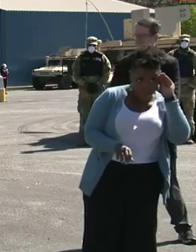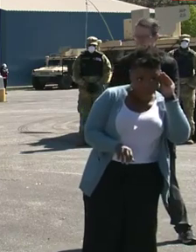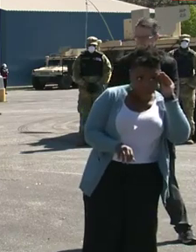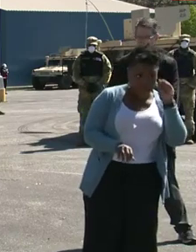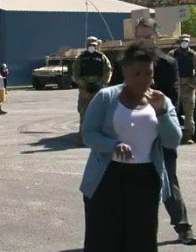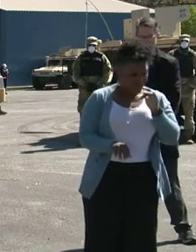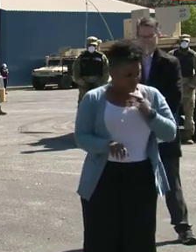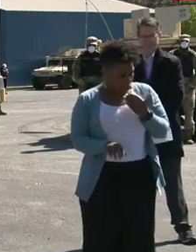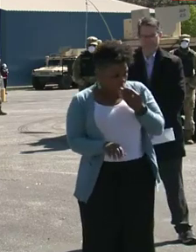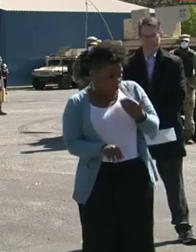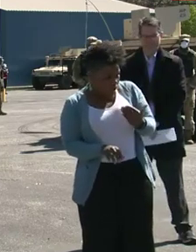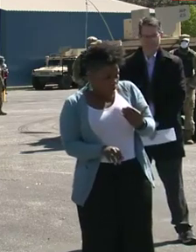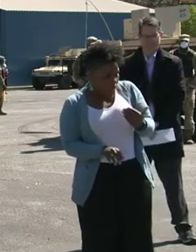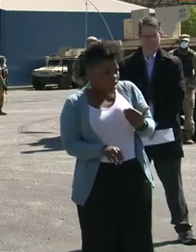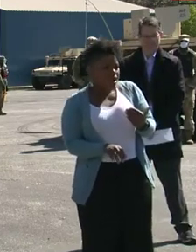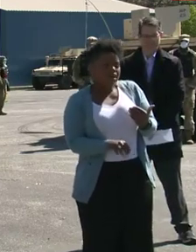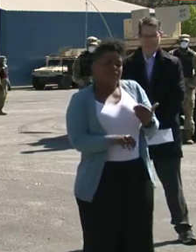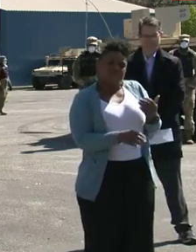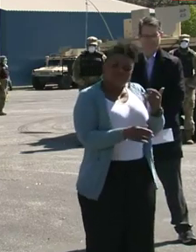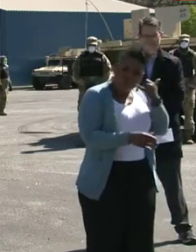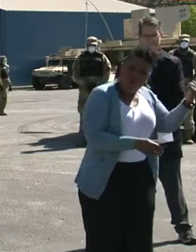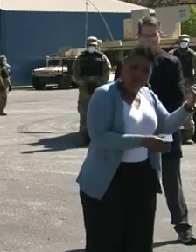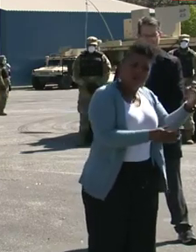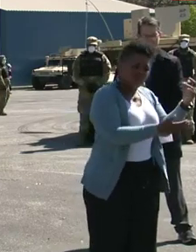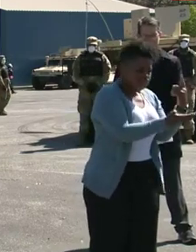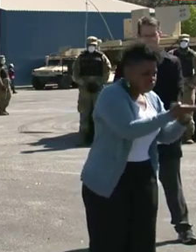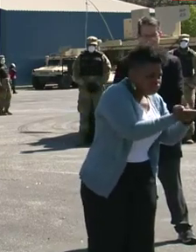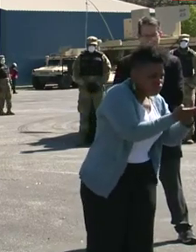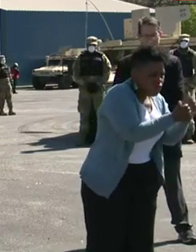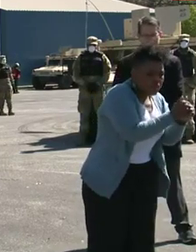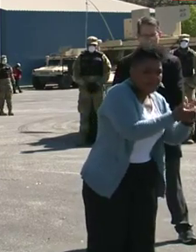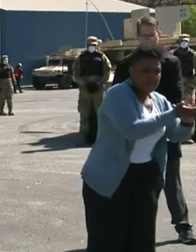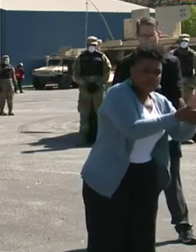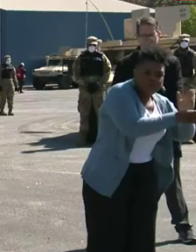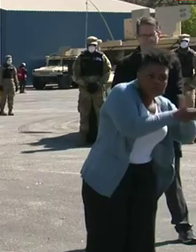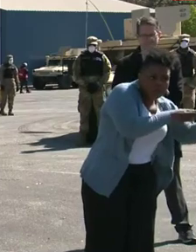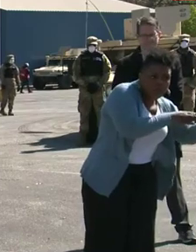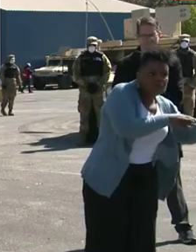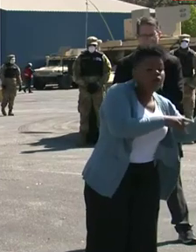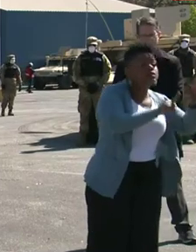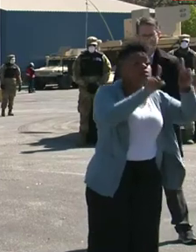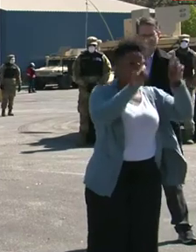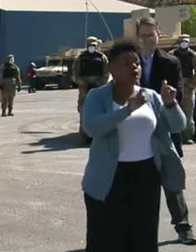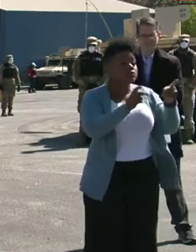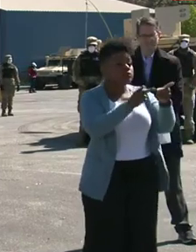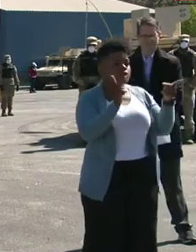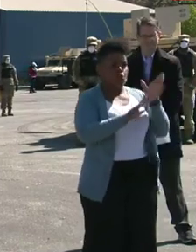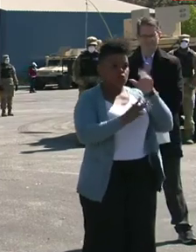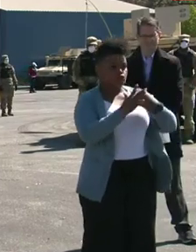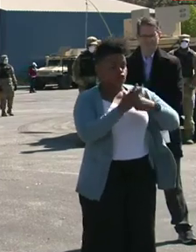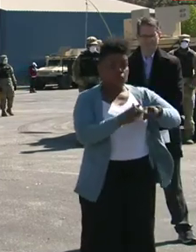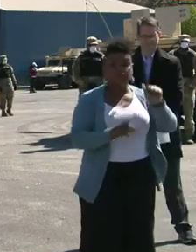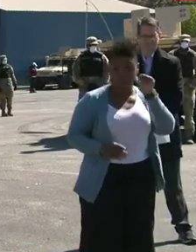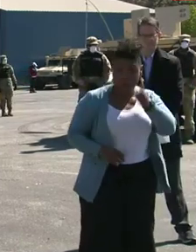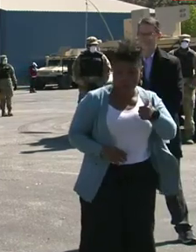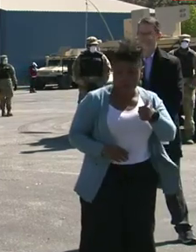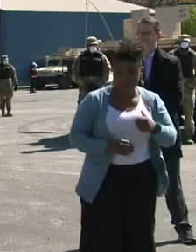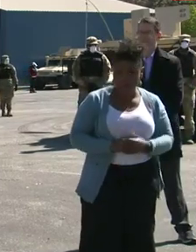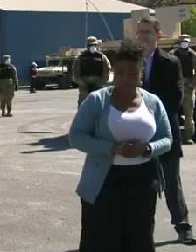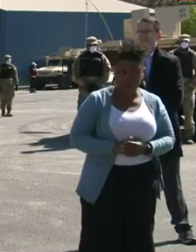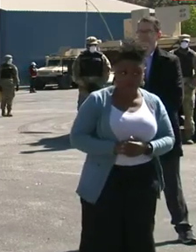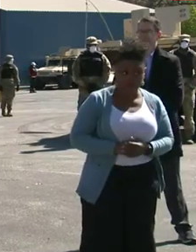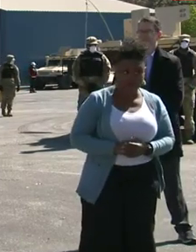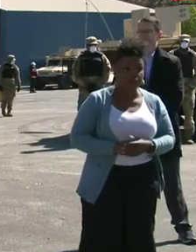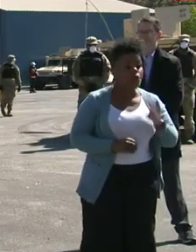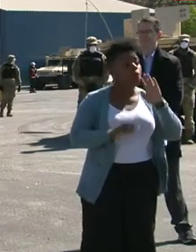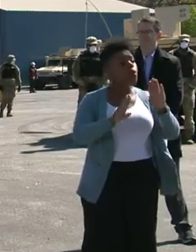medical professional. Operations will begin at this testing site tomorrow, and going forward, it will be open on